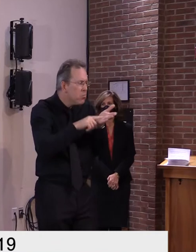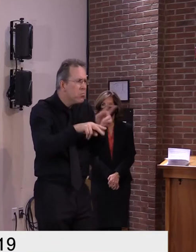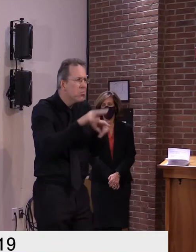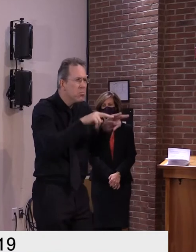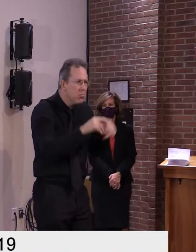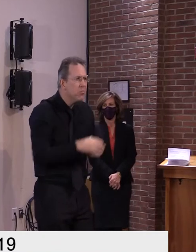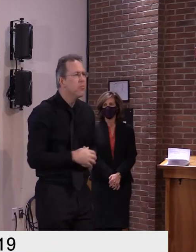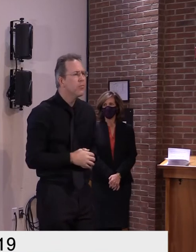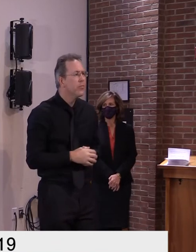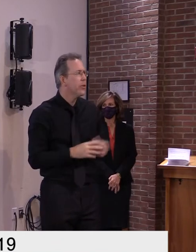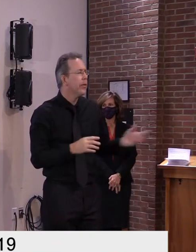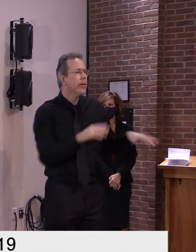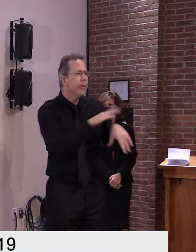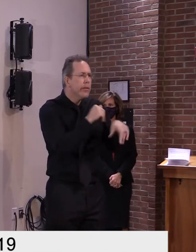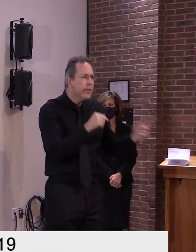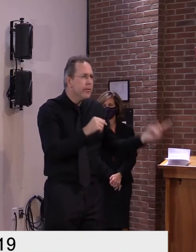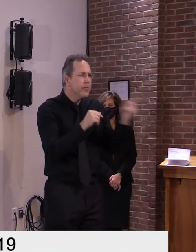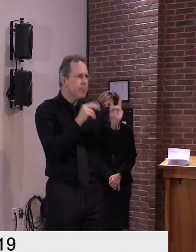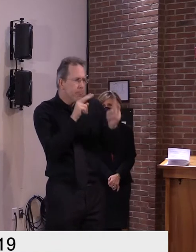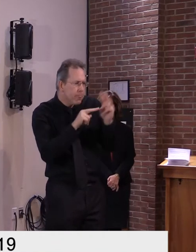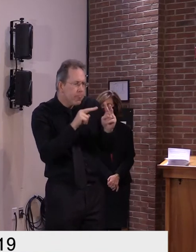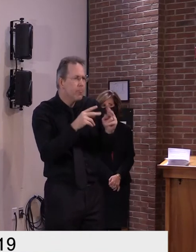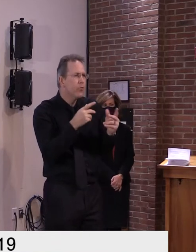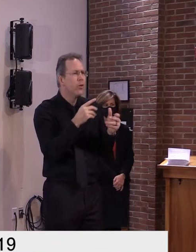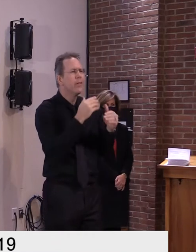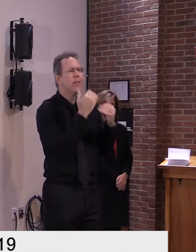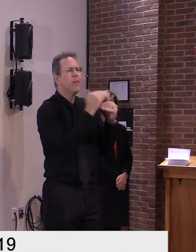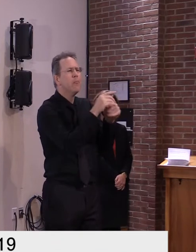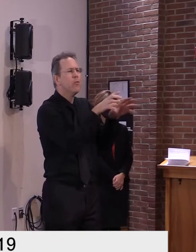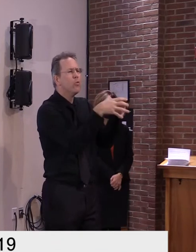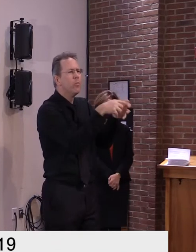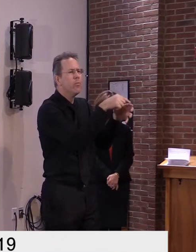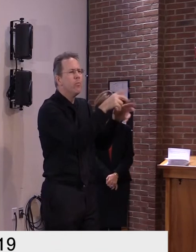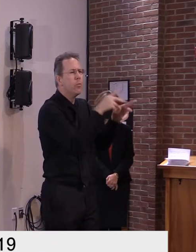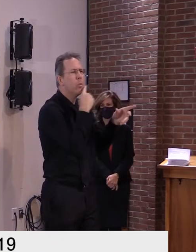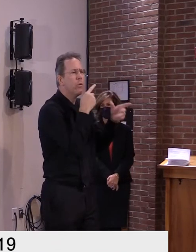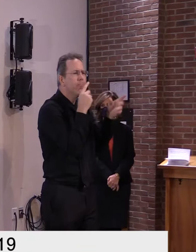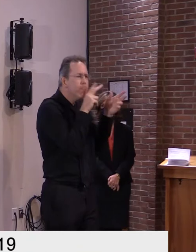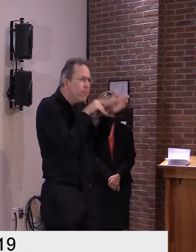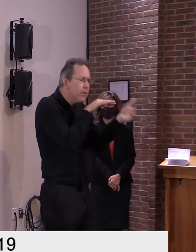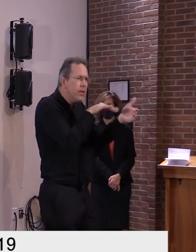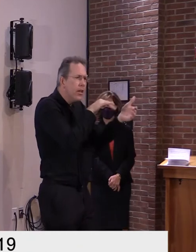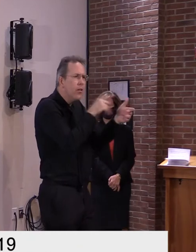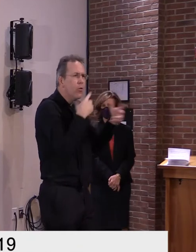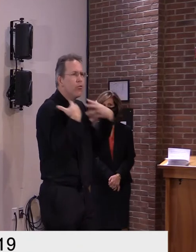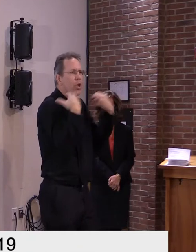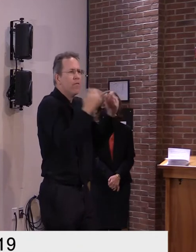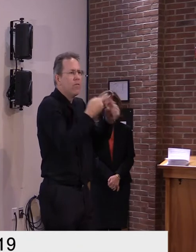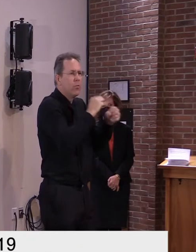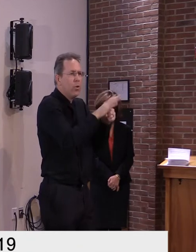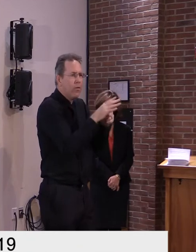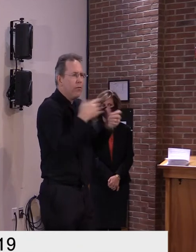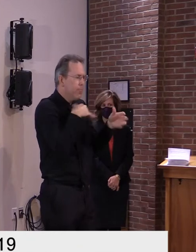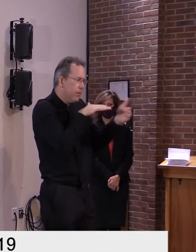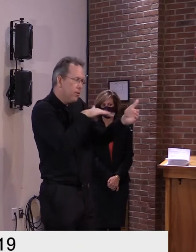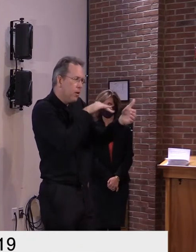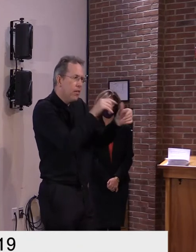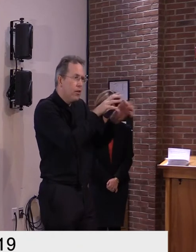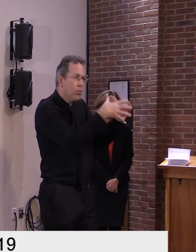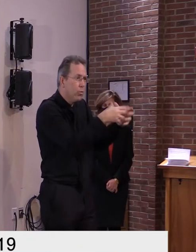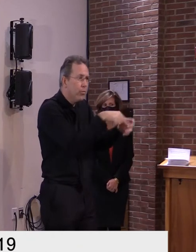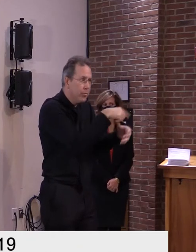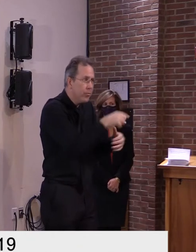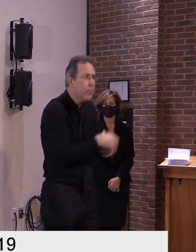they're only seeing a select group, but they're already seeing people with the symptoms that I just told you about who feel they've never